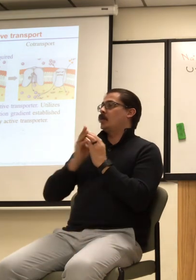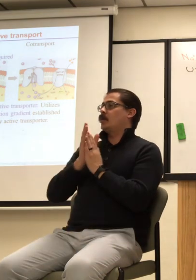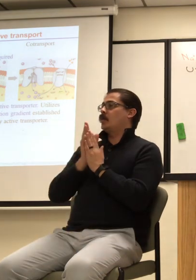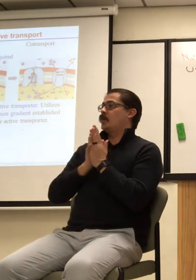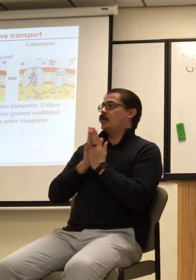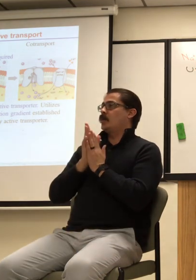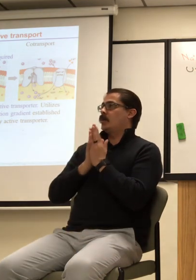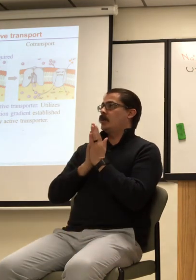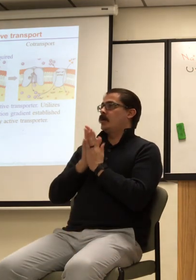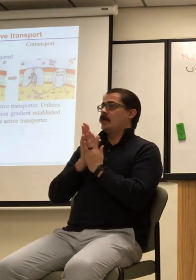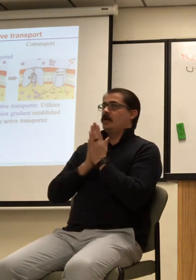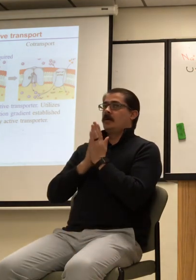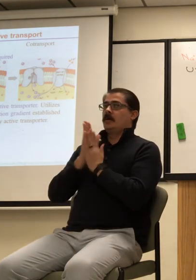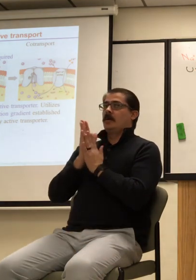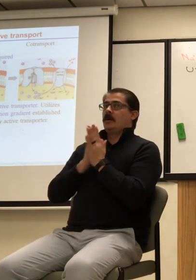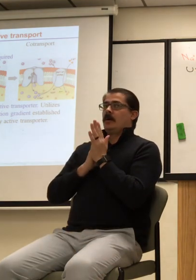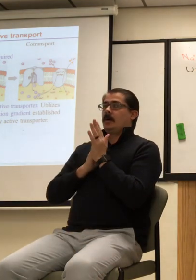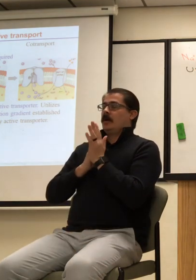uses